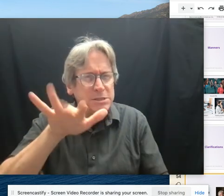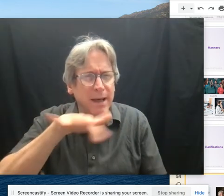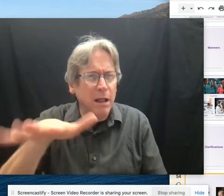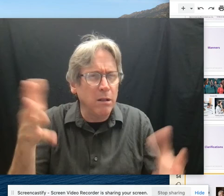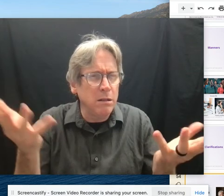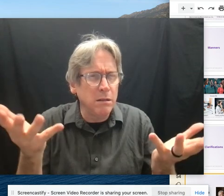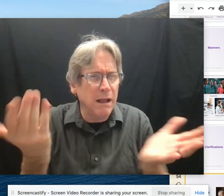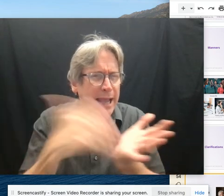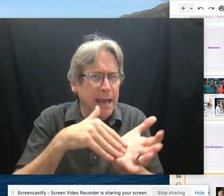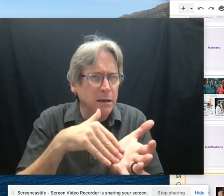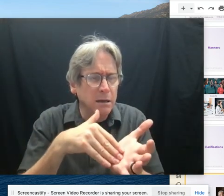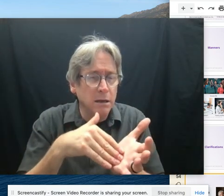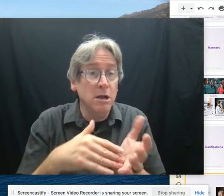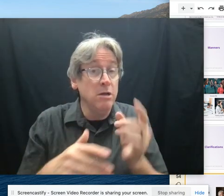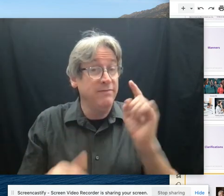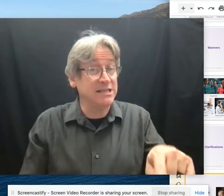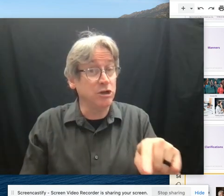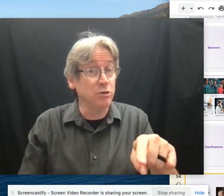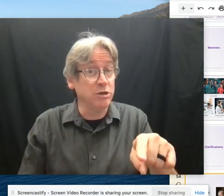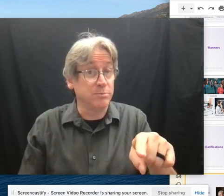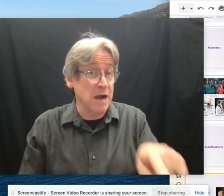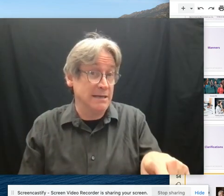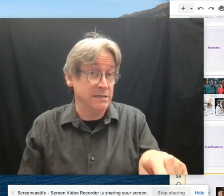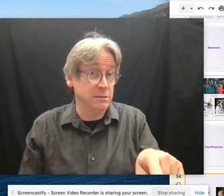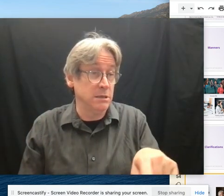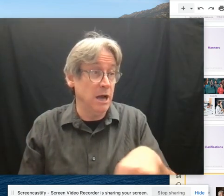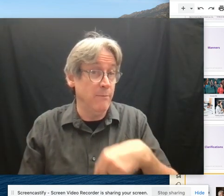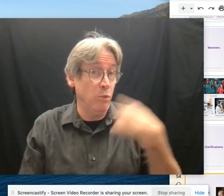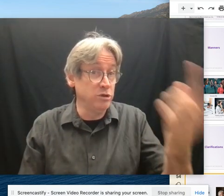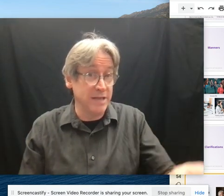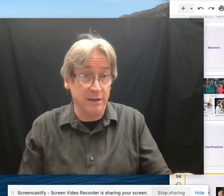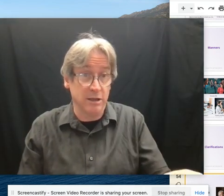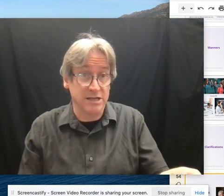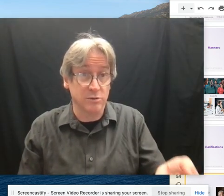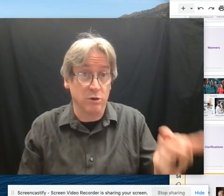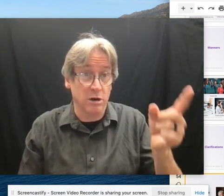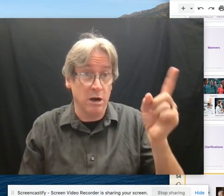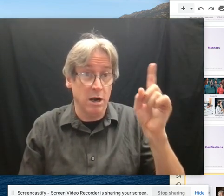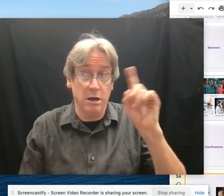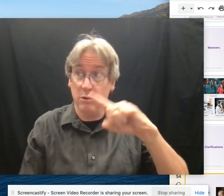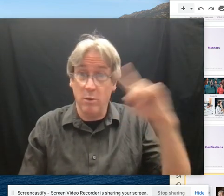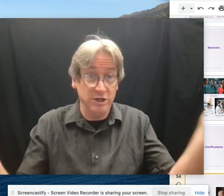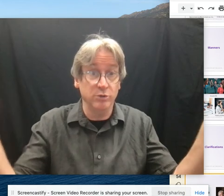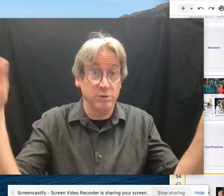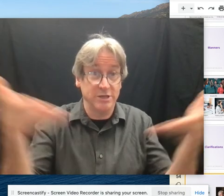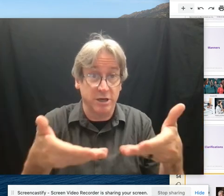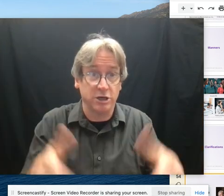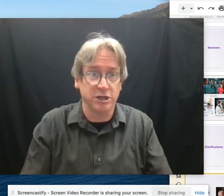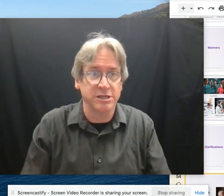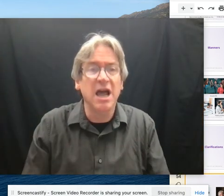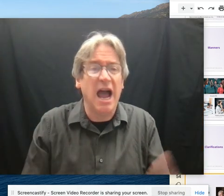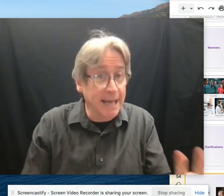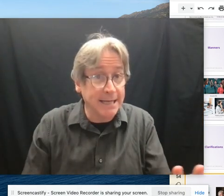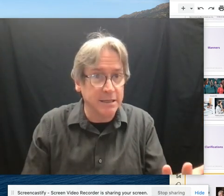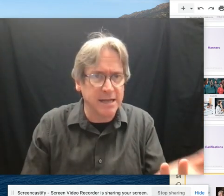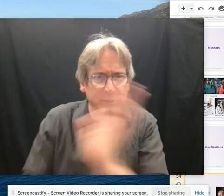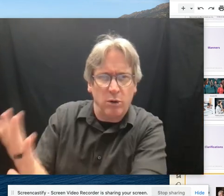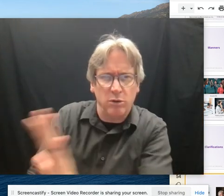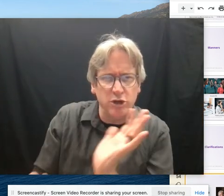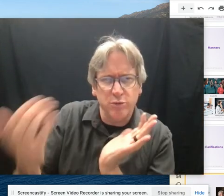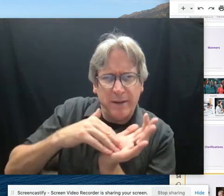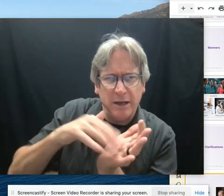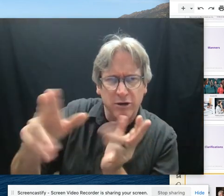name, spell again. That's a good one to practice. We'll do that in the classroom where when we do those introductions, I'd like you to